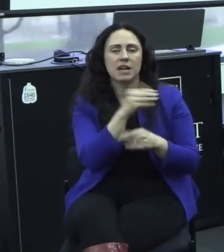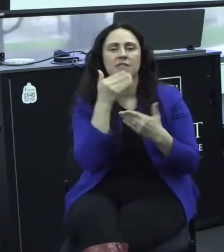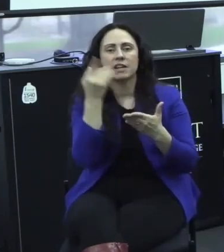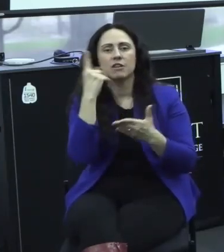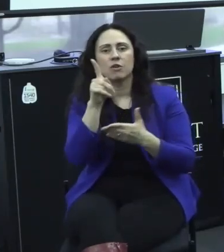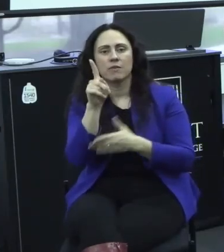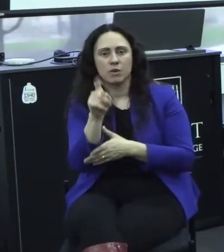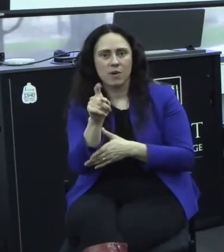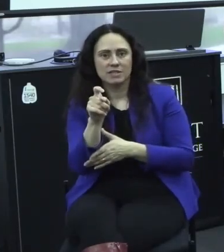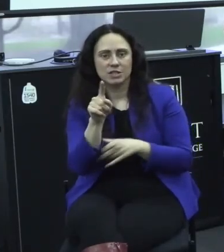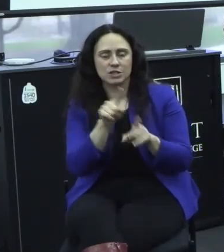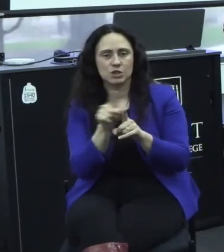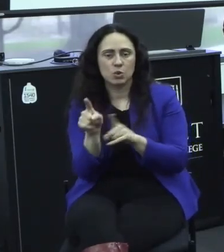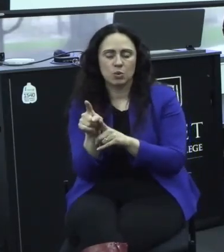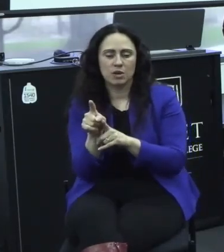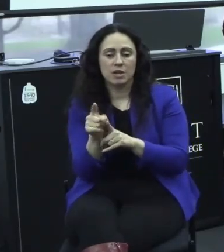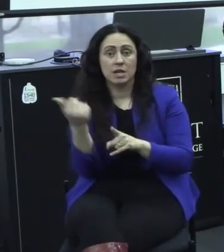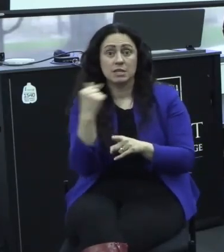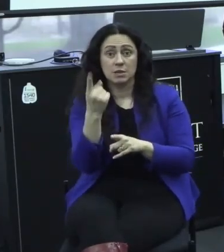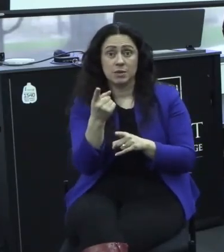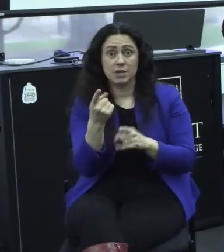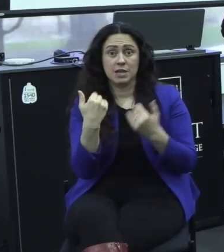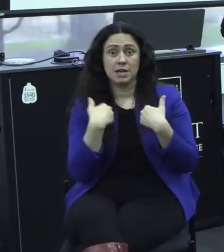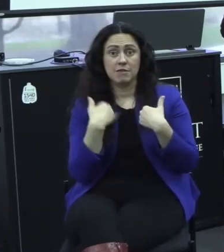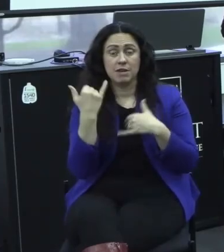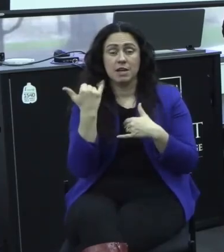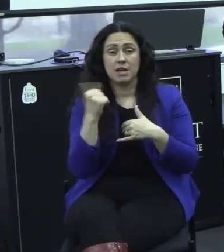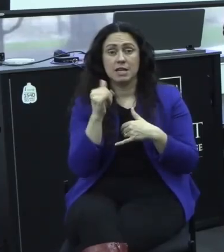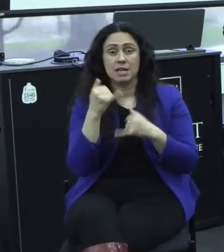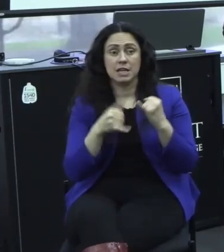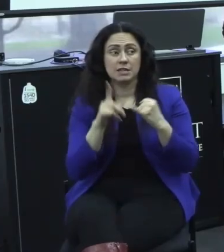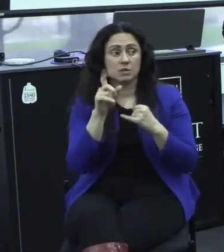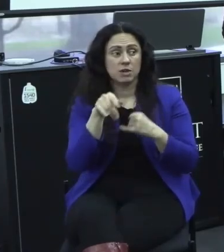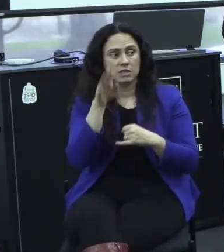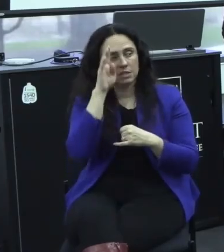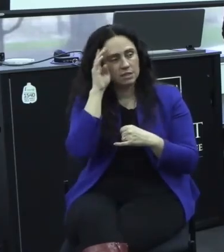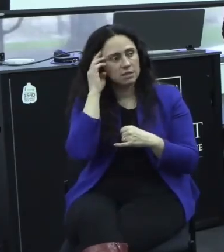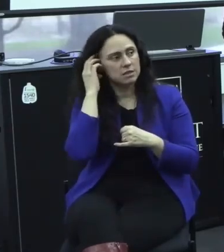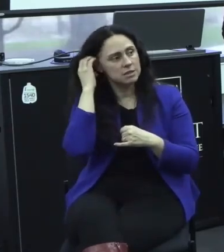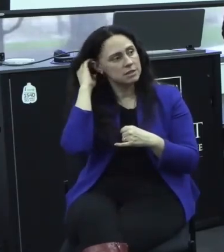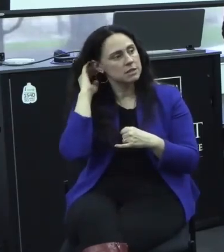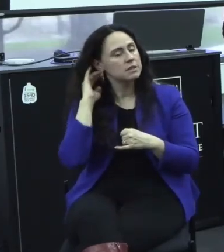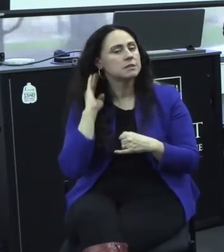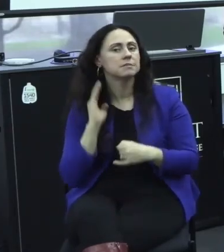questions too. Does anyone have any last questions at all?